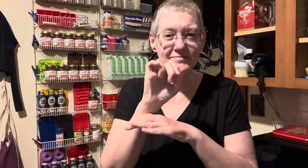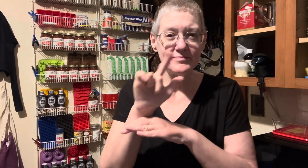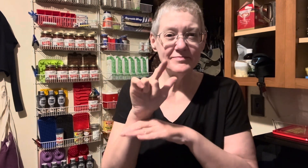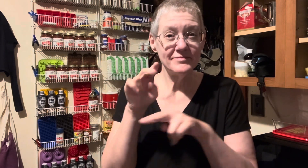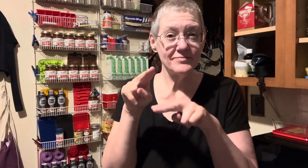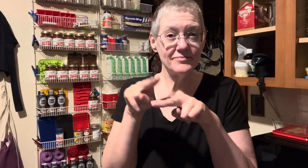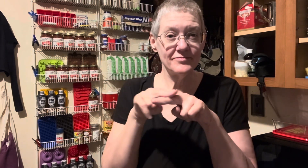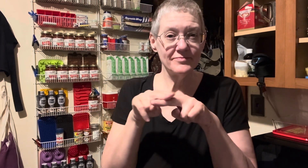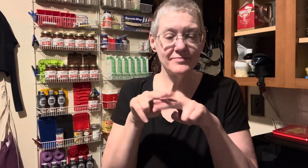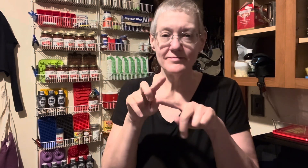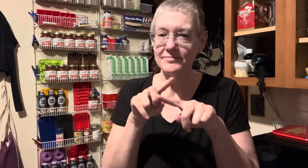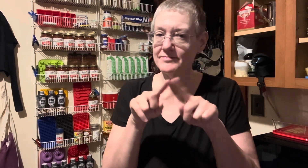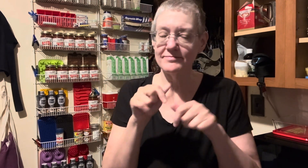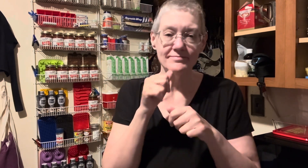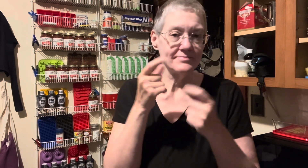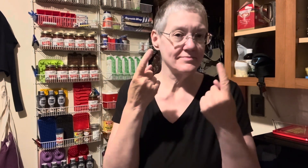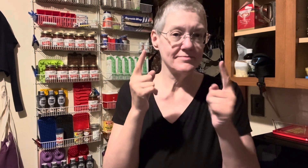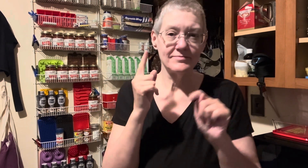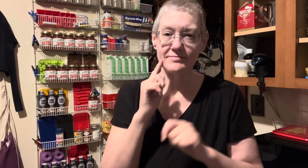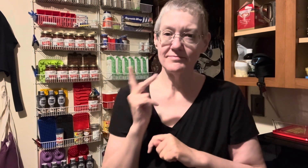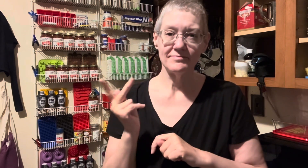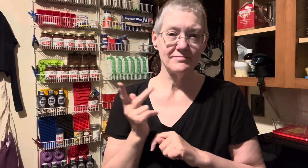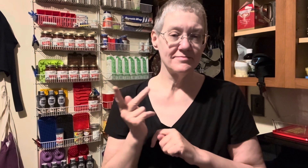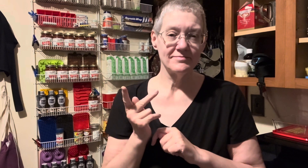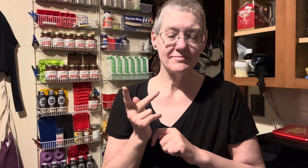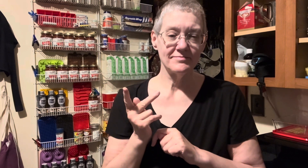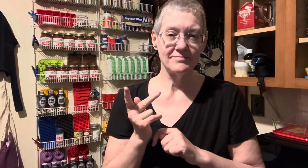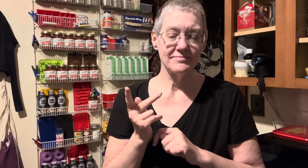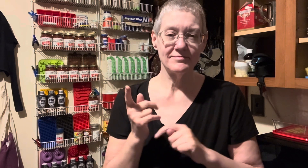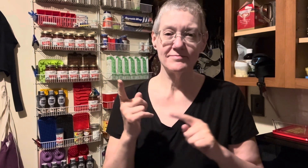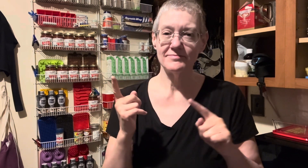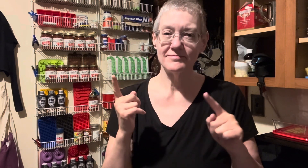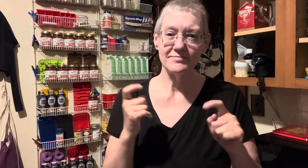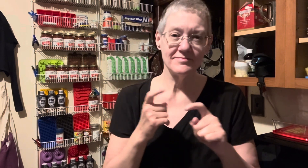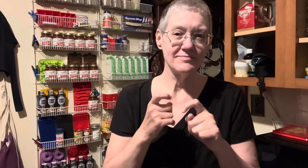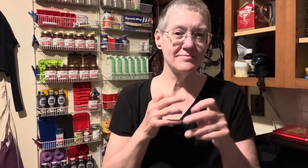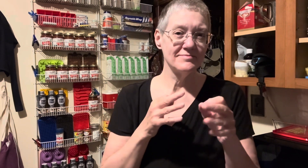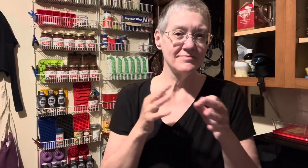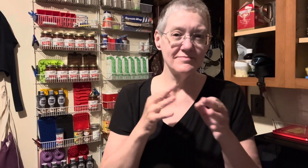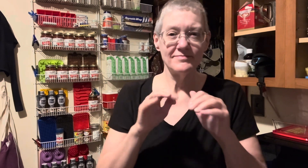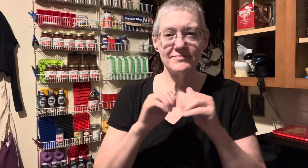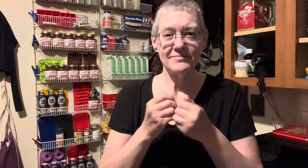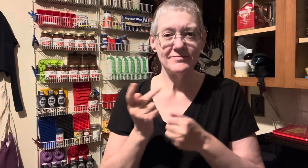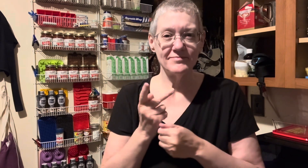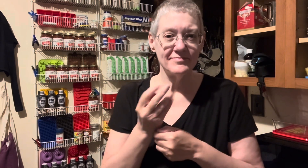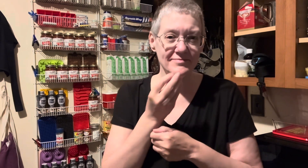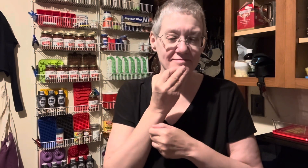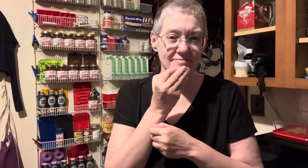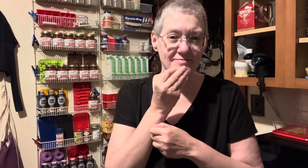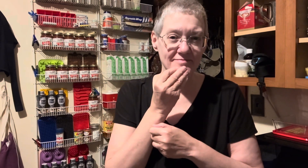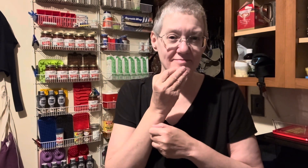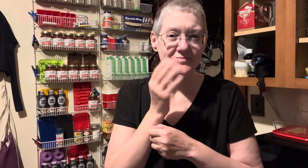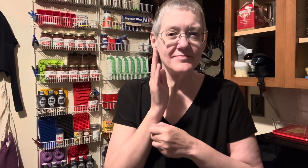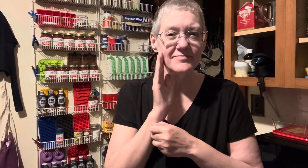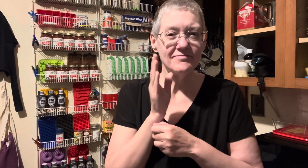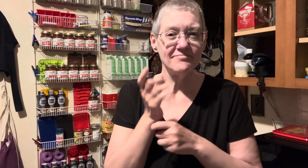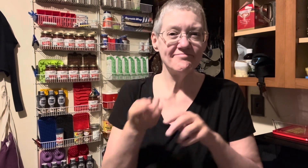Of course, they want to set up a meal train, but that's not going to work for us. It would be so complicated to explain how